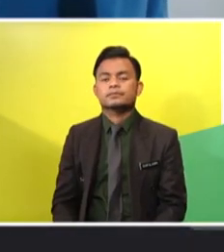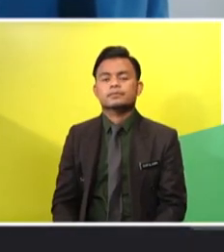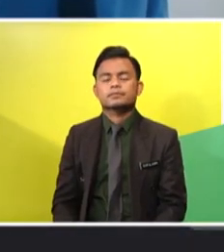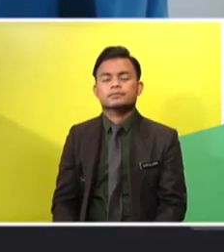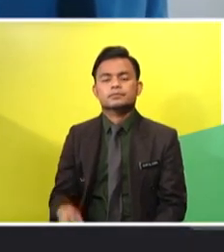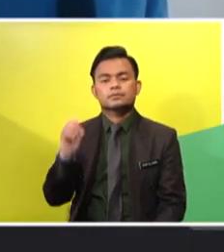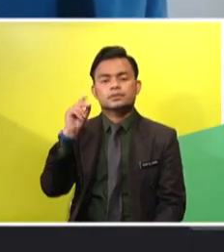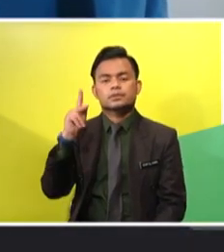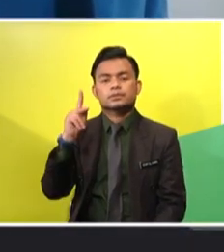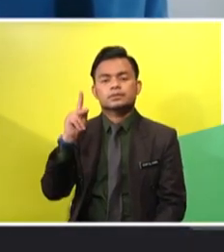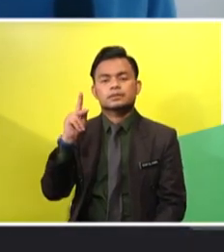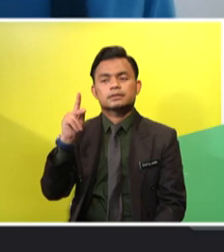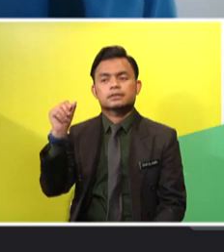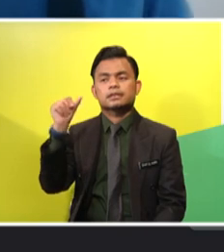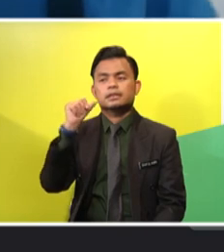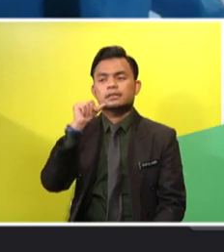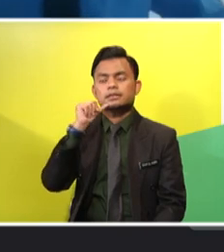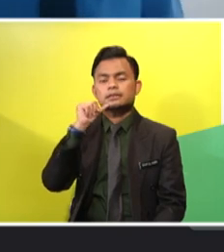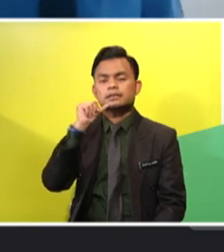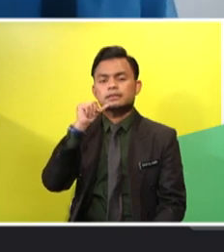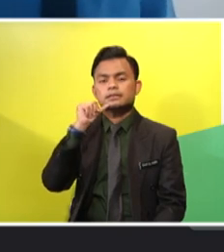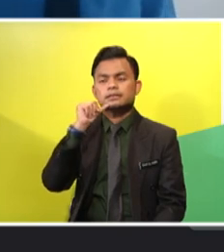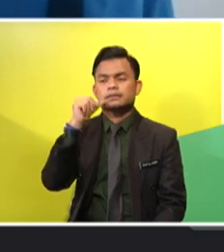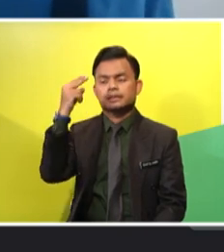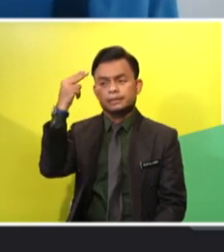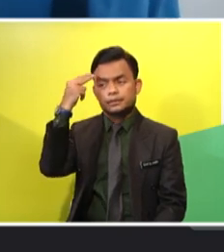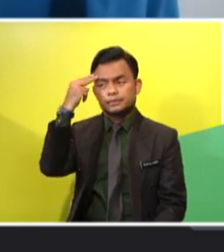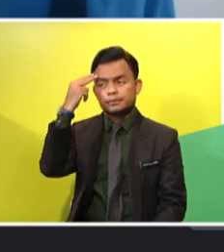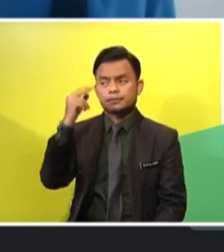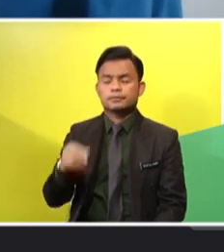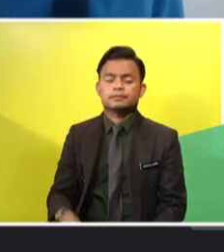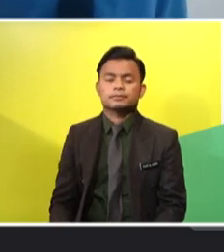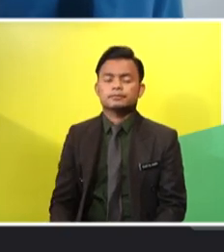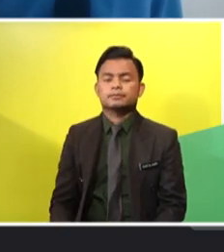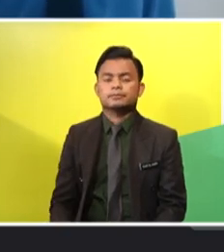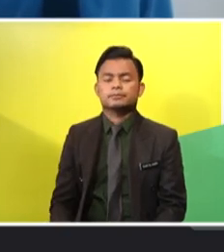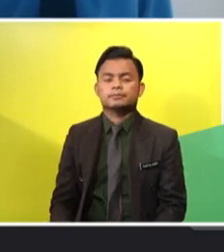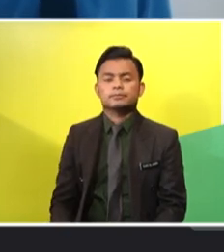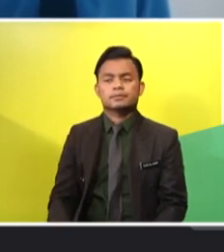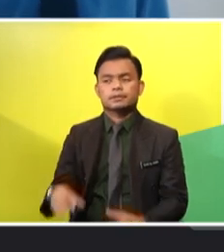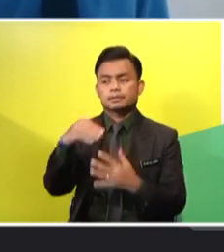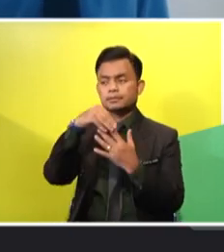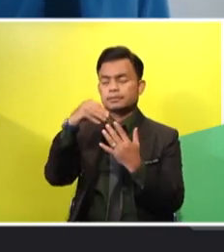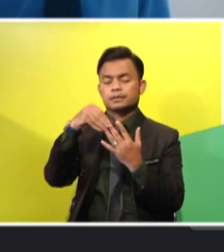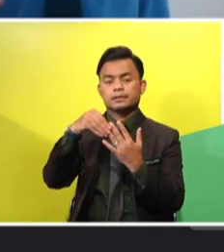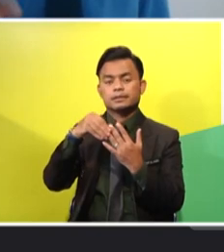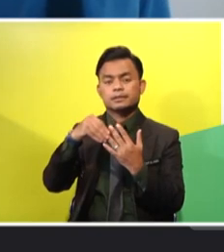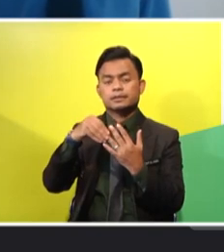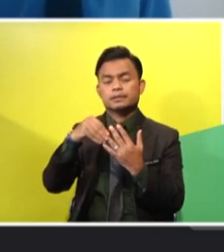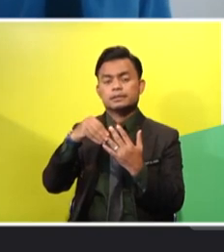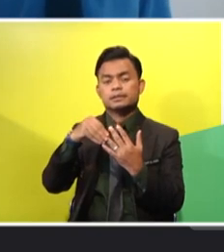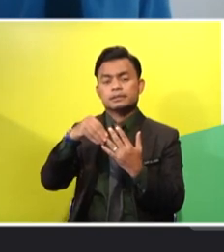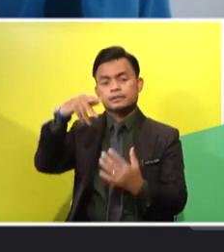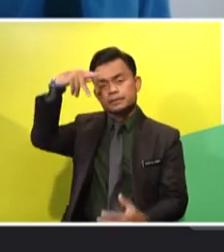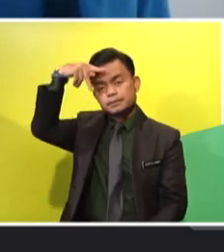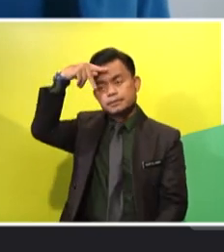Okay. Oh. Hanif, which shall I choose? Perhaps we'll give Peng Peng. Okay, Peng Peng. Peng Peng. Peng Peng,